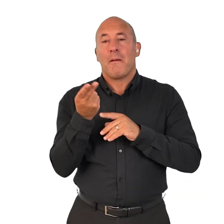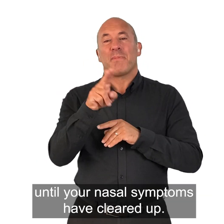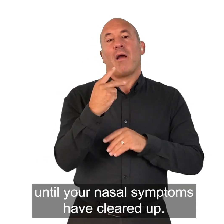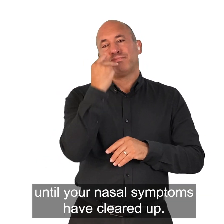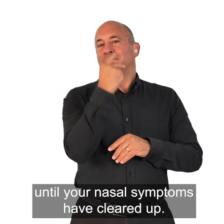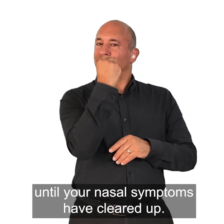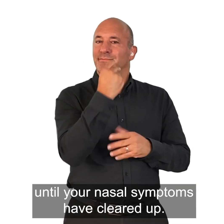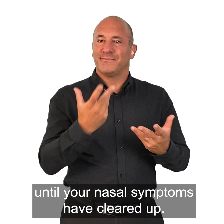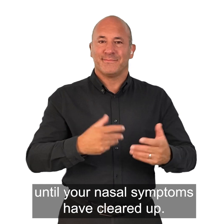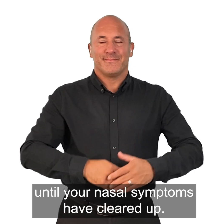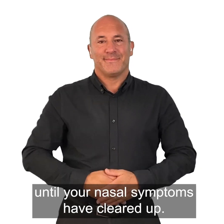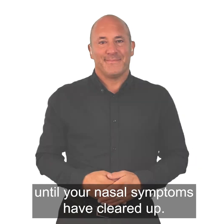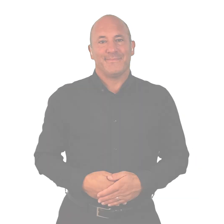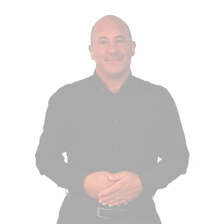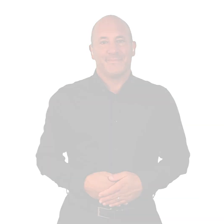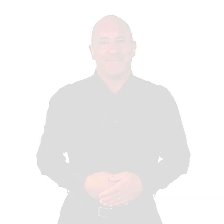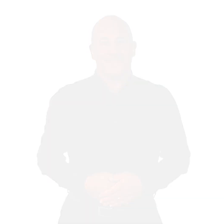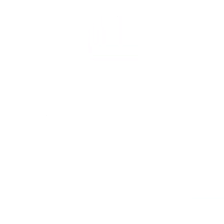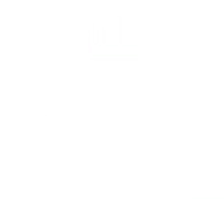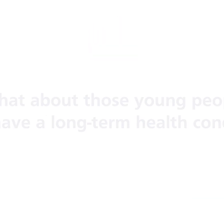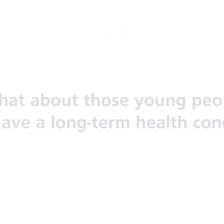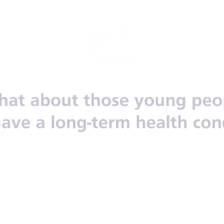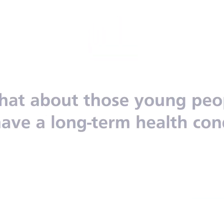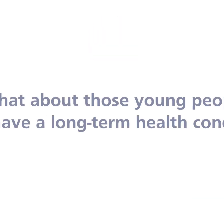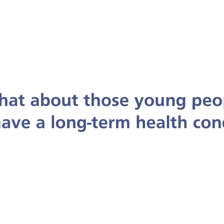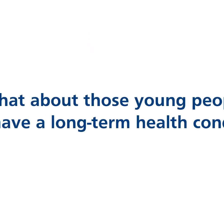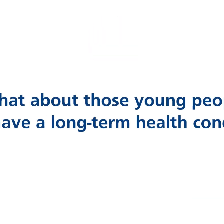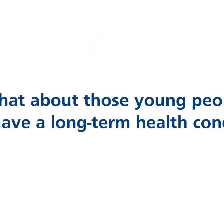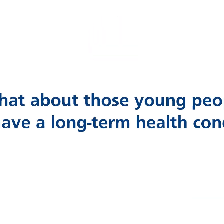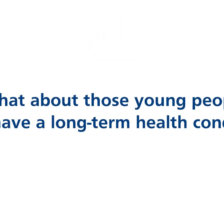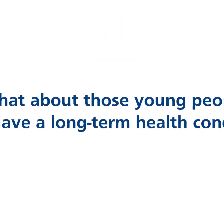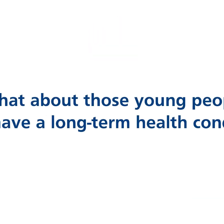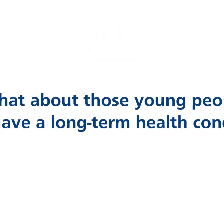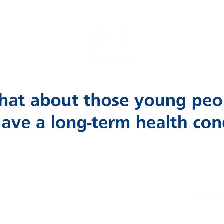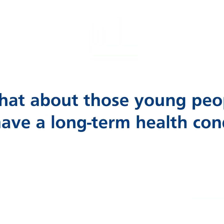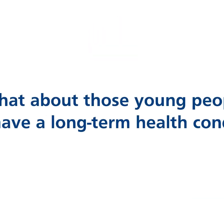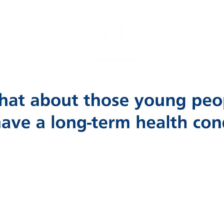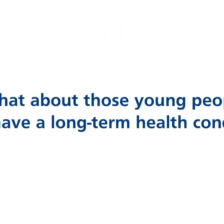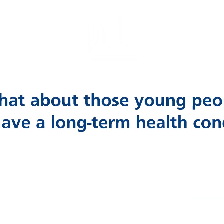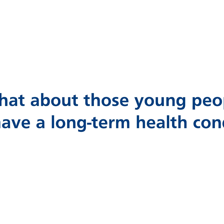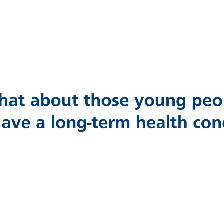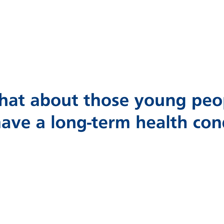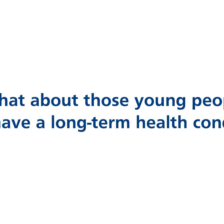be postponed until your nasal symptoms have cleared up. What about those young people who have a long-term health